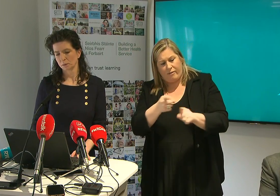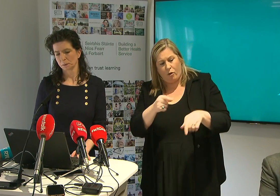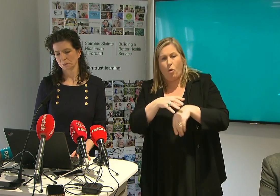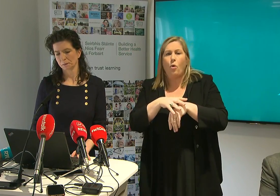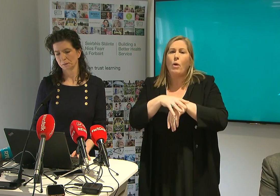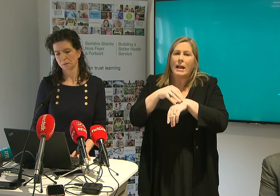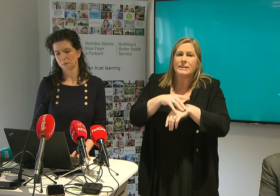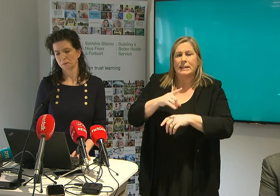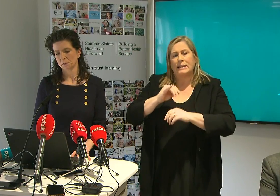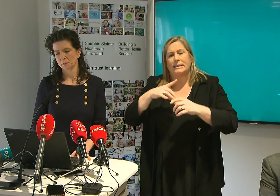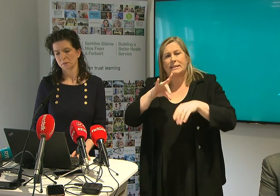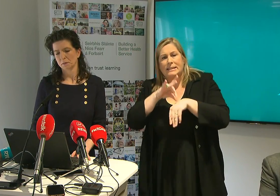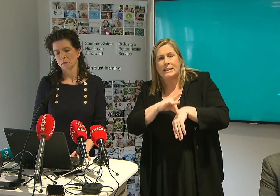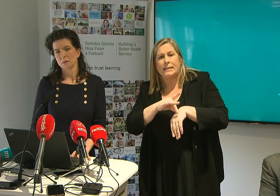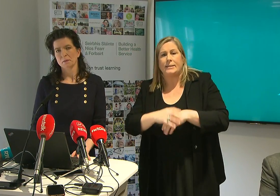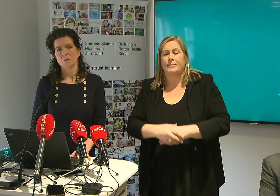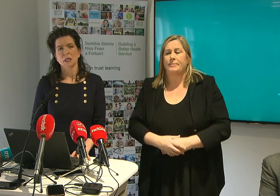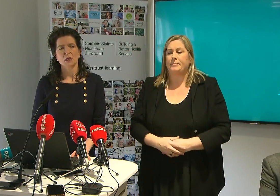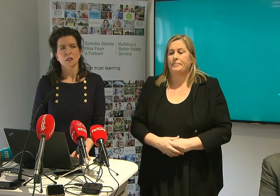ill.